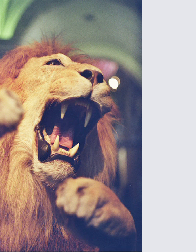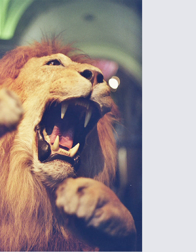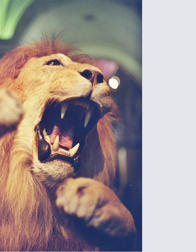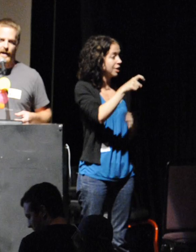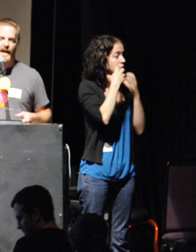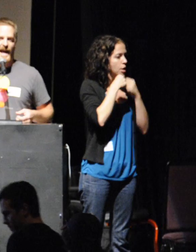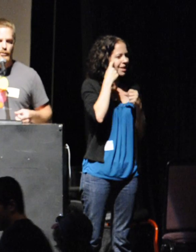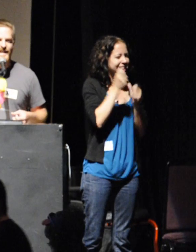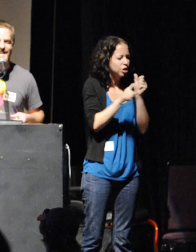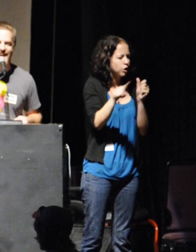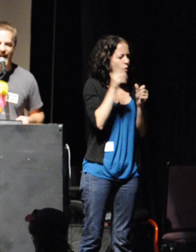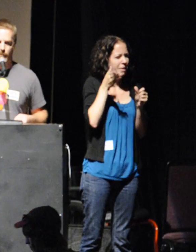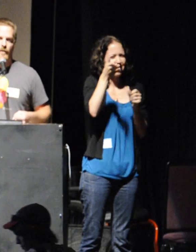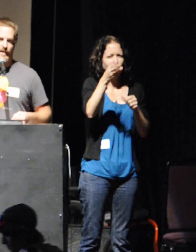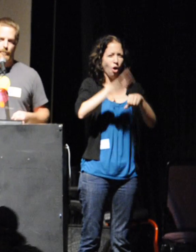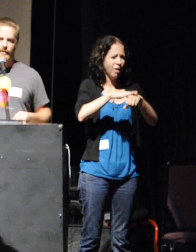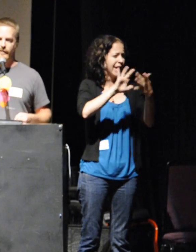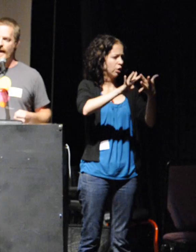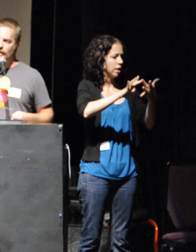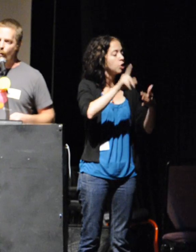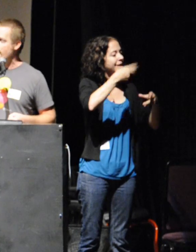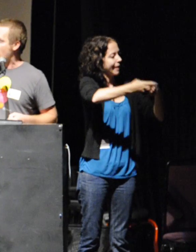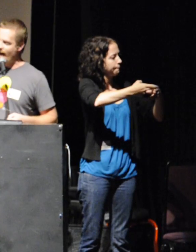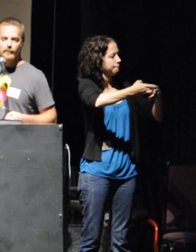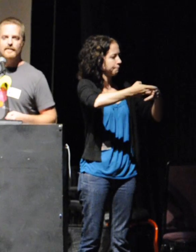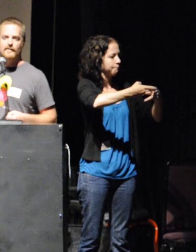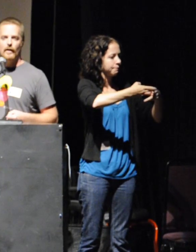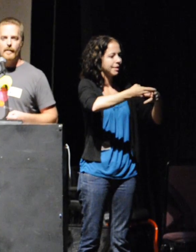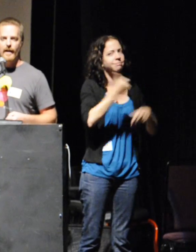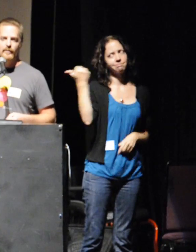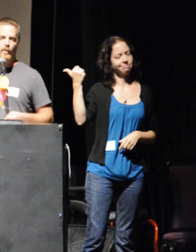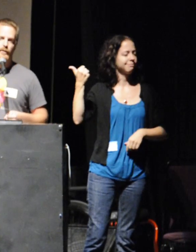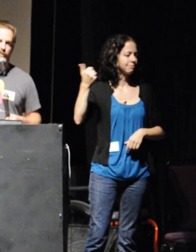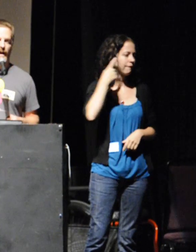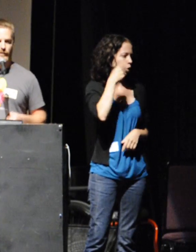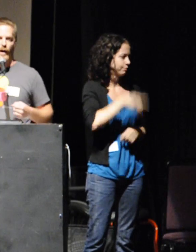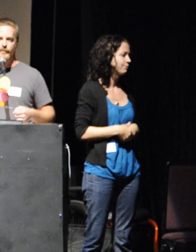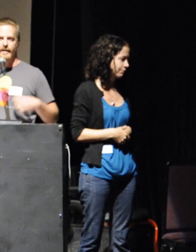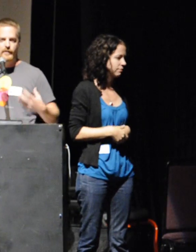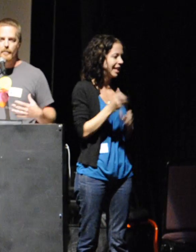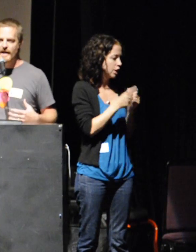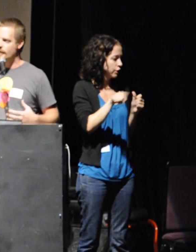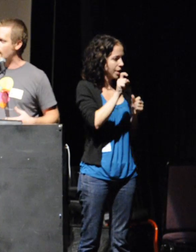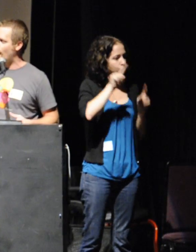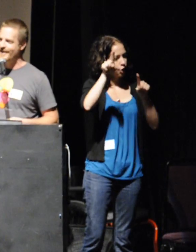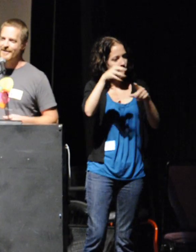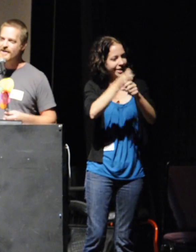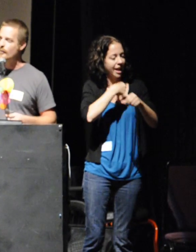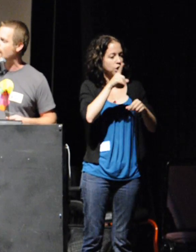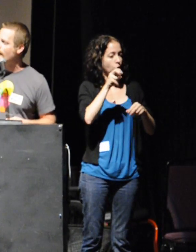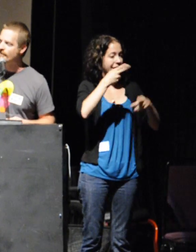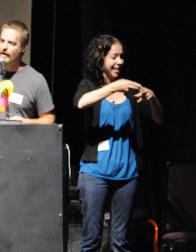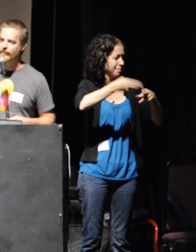have a presence on the internet. And you need a name for that presence. And you know what? That's what this is all about. Every one of you is going to have to go out there and get a domain name at some point,